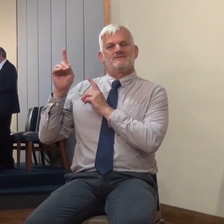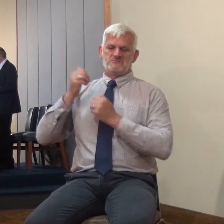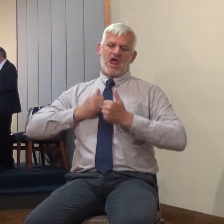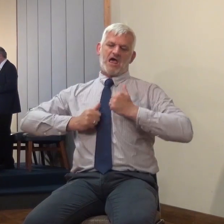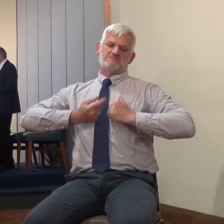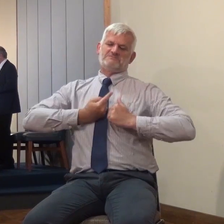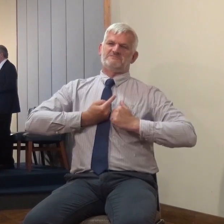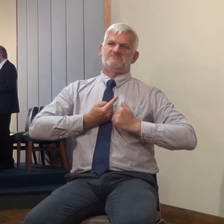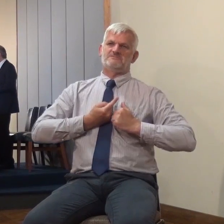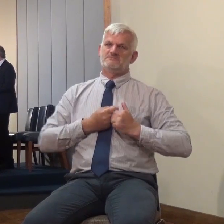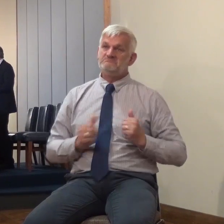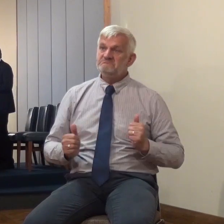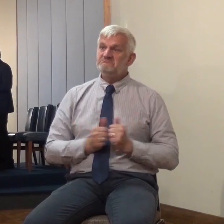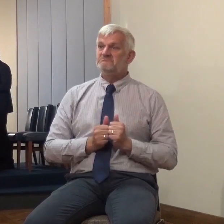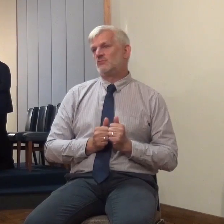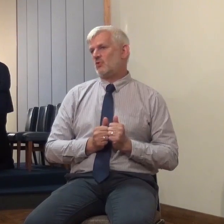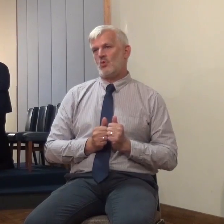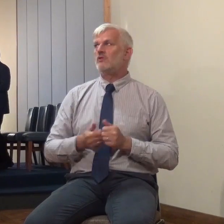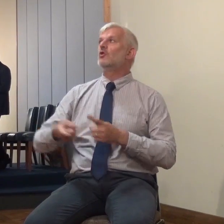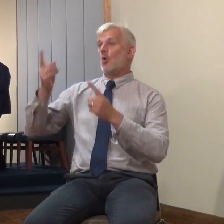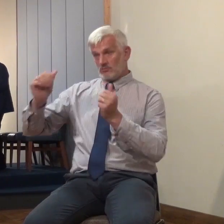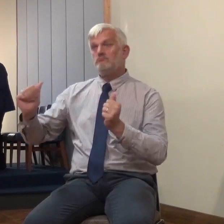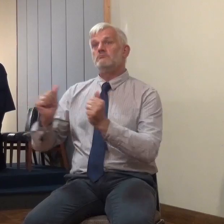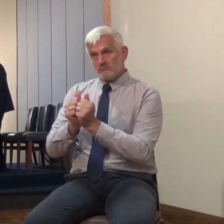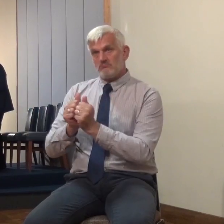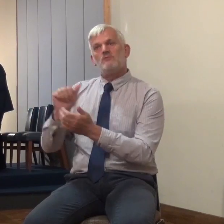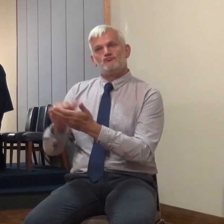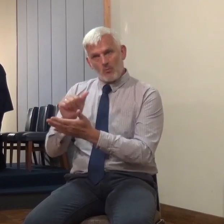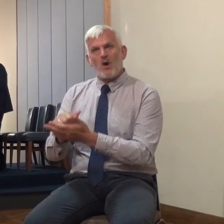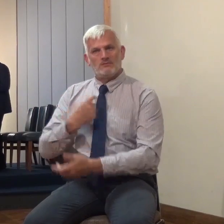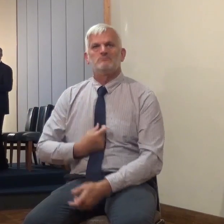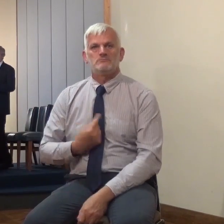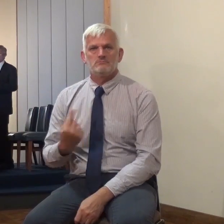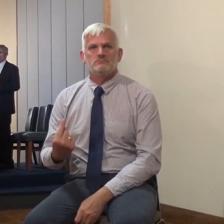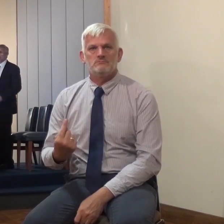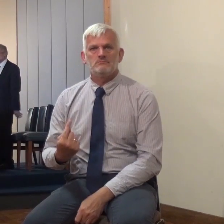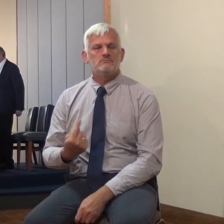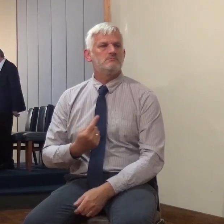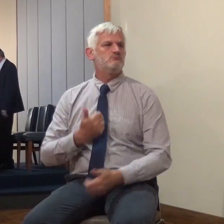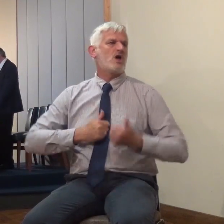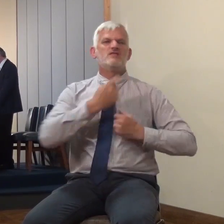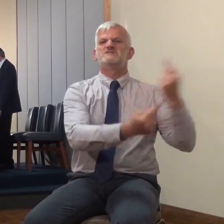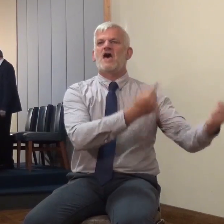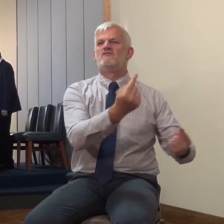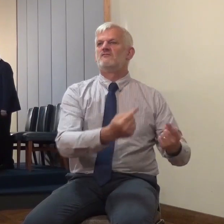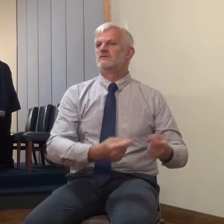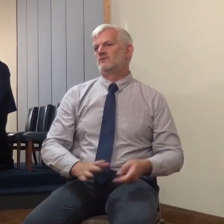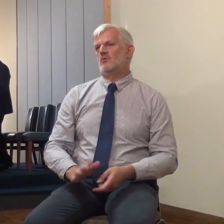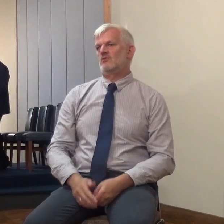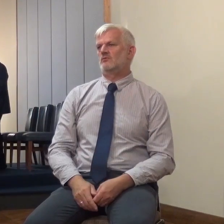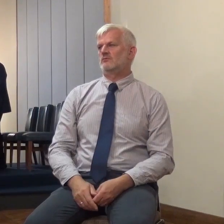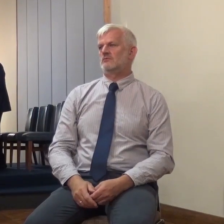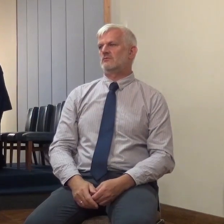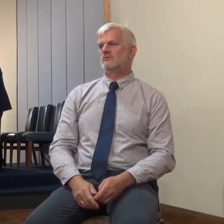is approved, but whom the Lord commendeth." Unlike the false apostles who